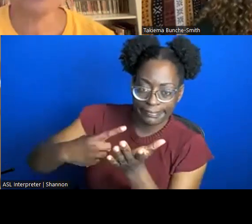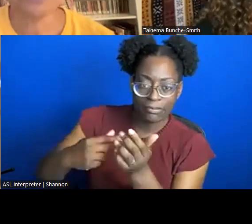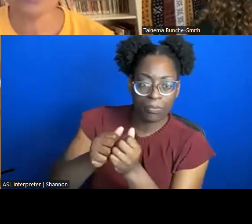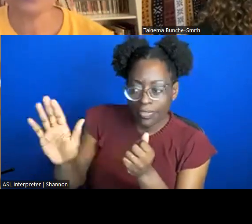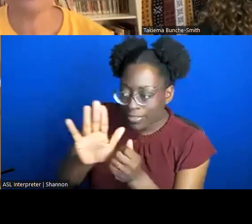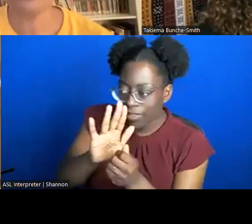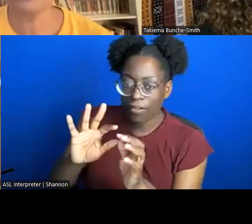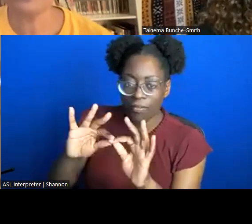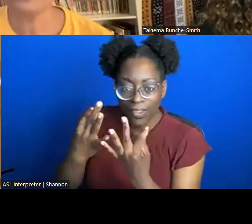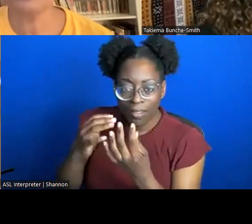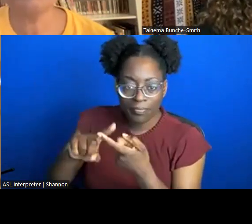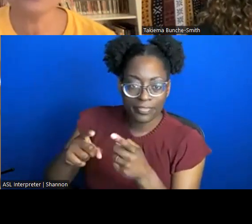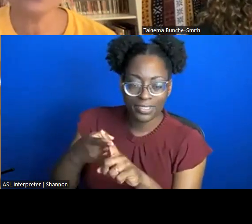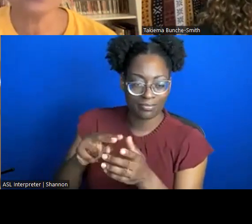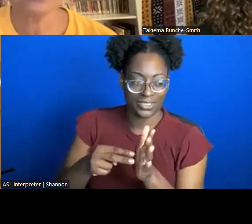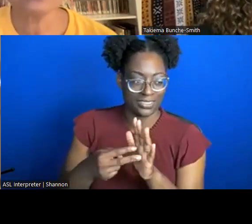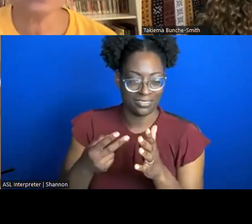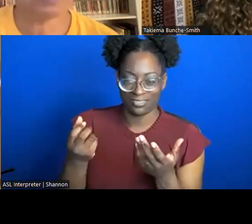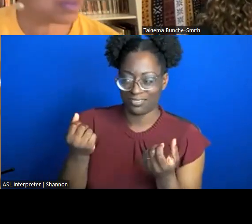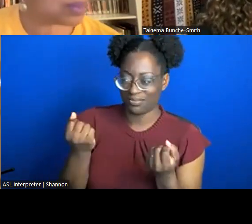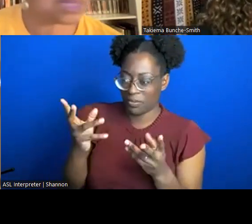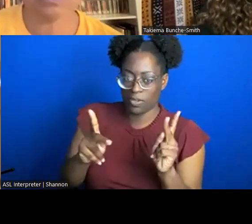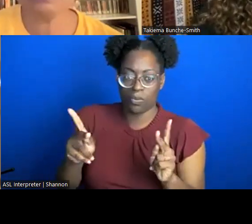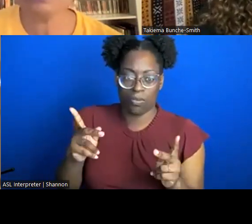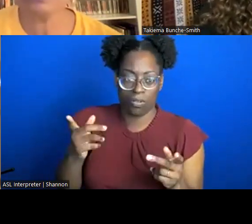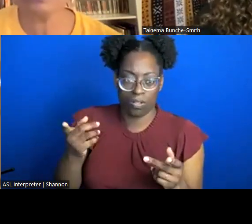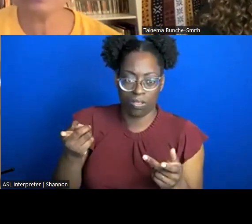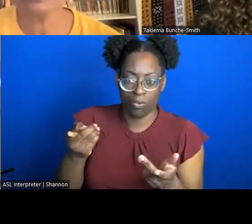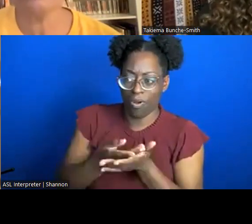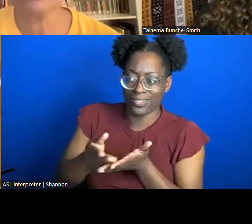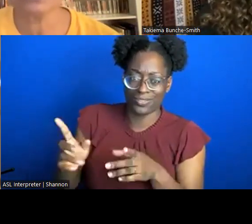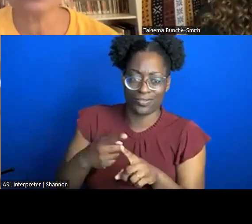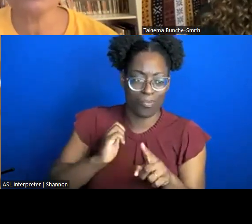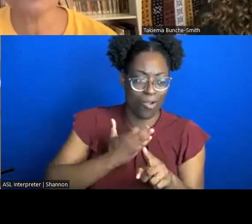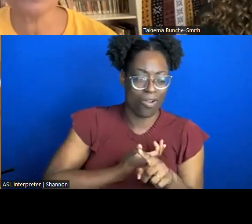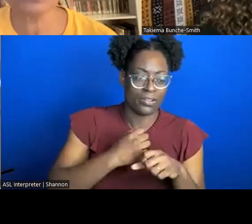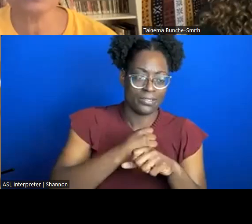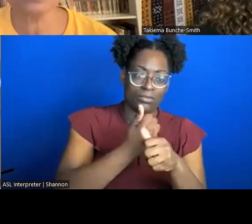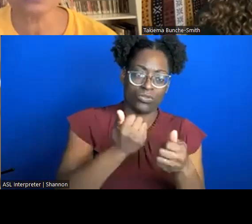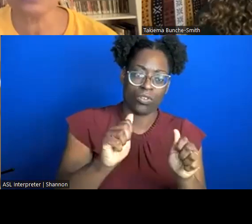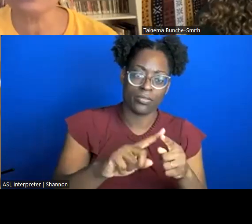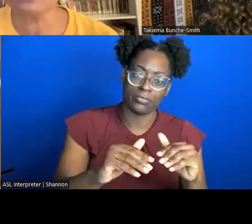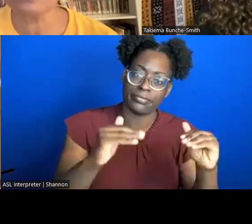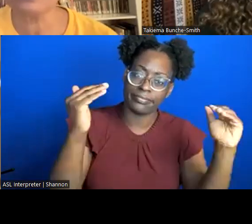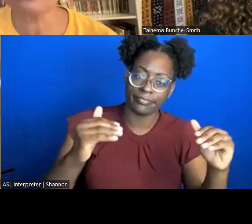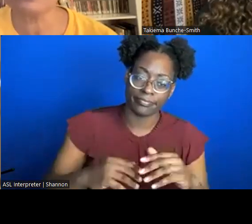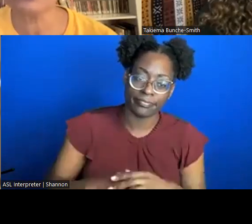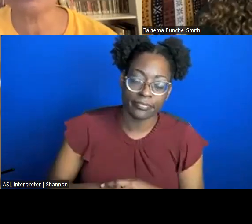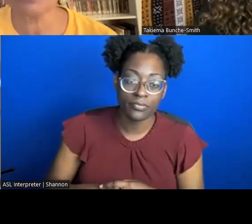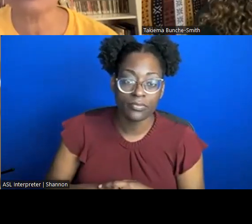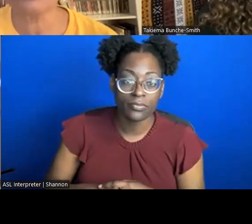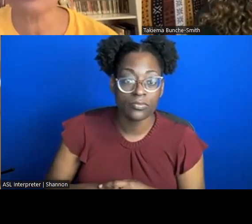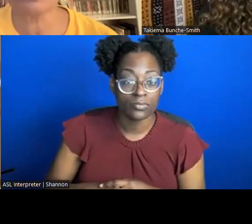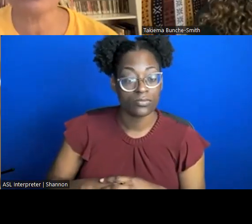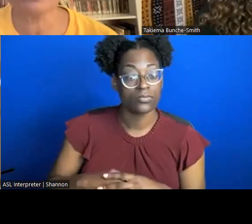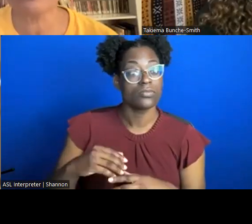Thank you for that, Kara. And I did have a question scheduled for Delana. Delana, are you